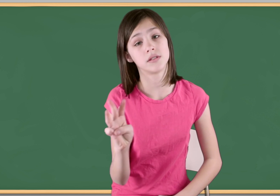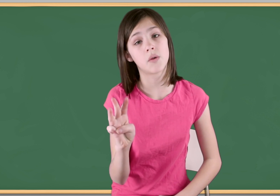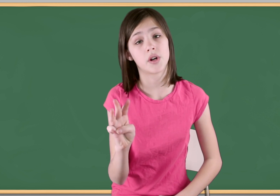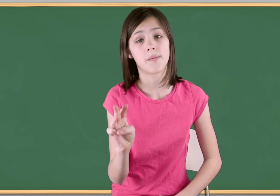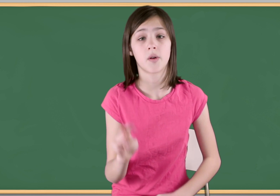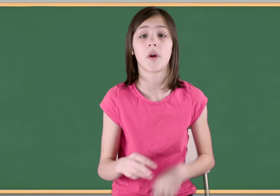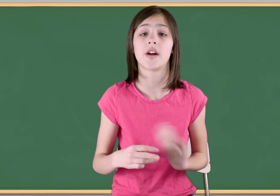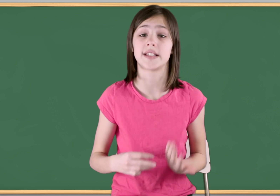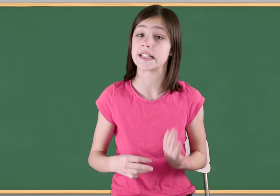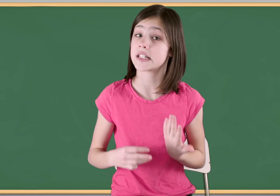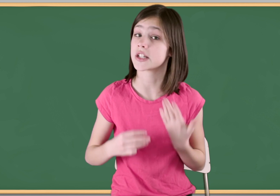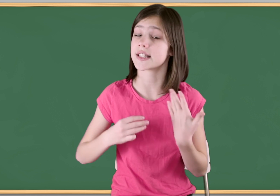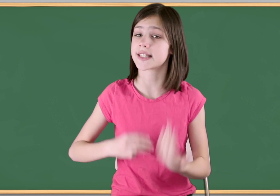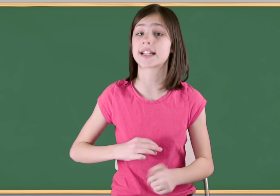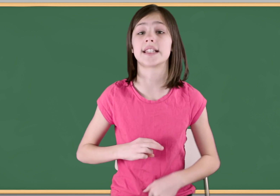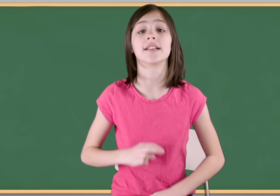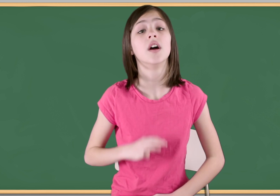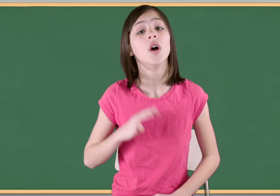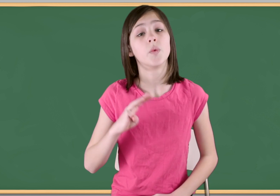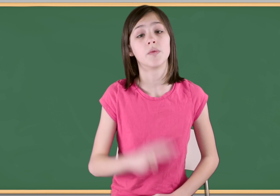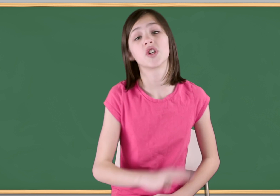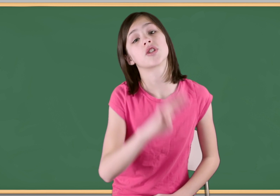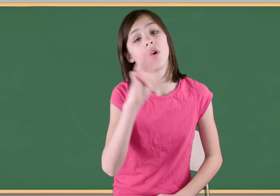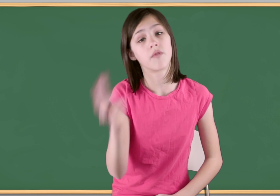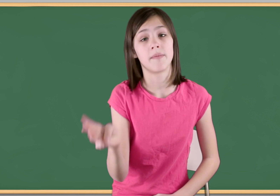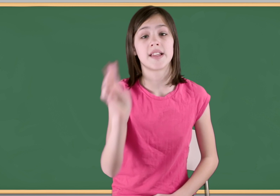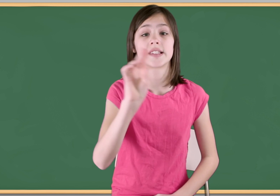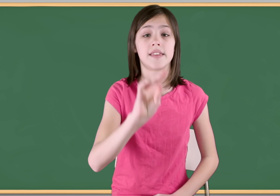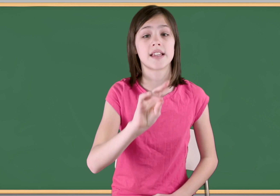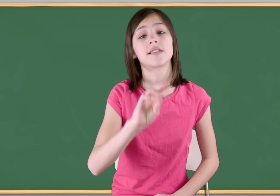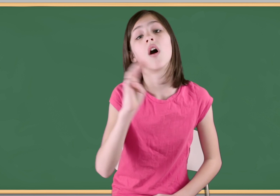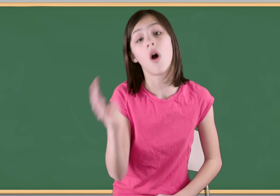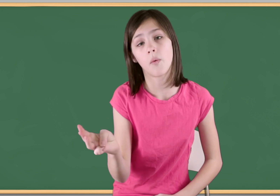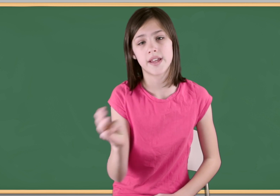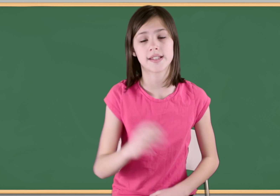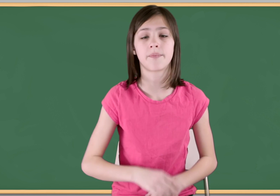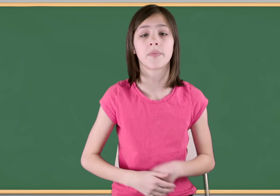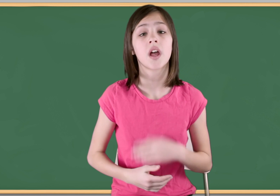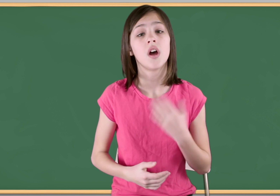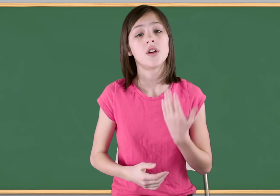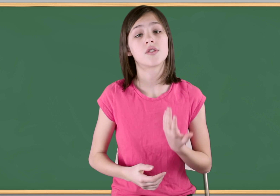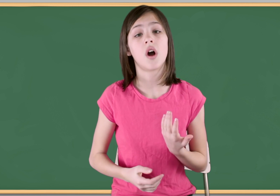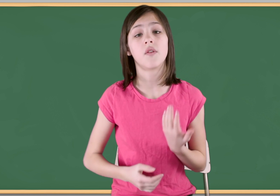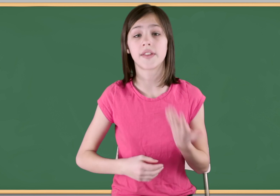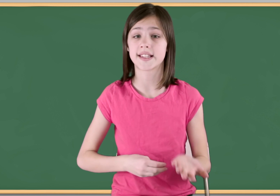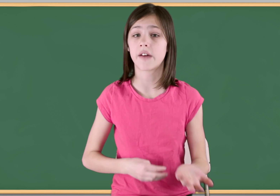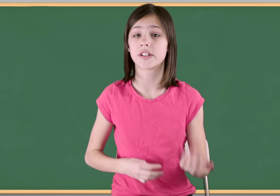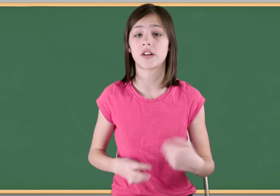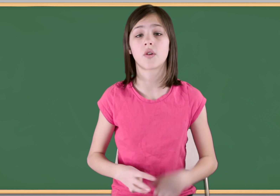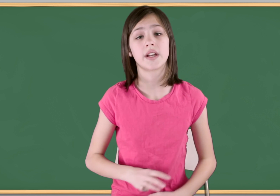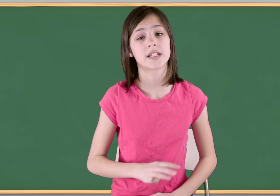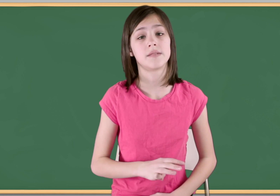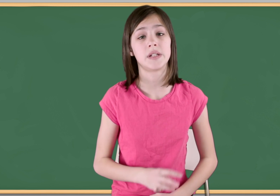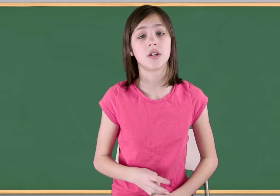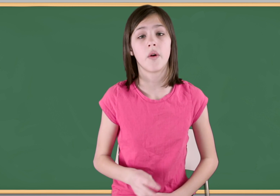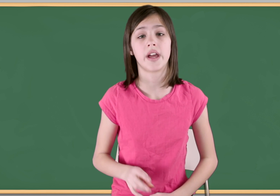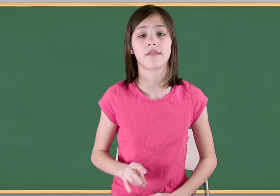lower number, whereas in just the 60s, we would just go from this to this always. So for the 70, you're going to be going